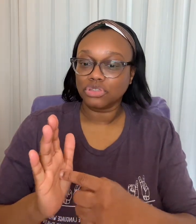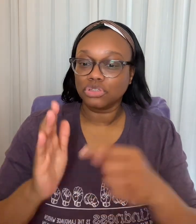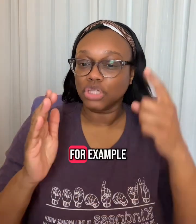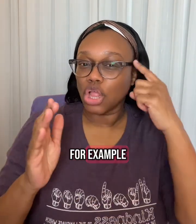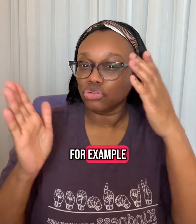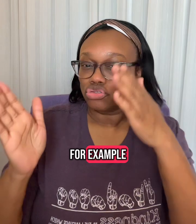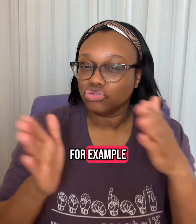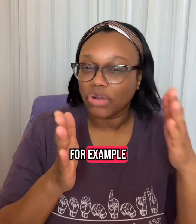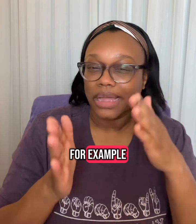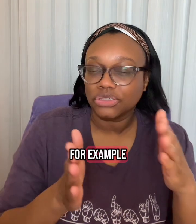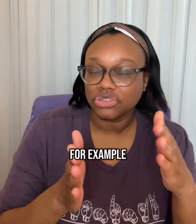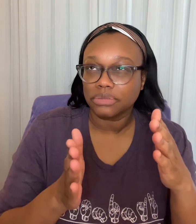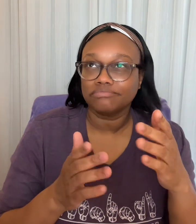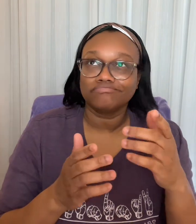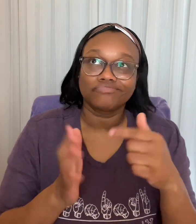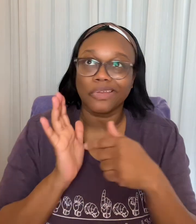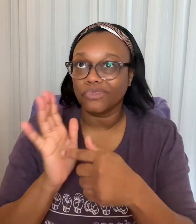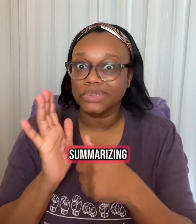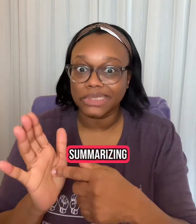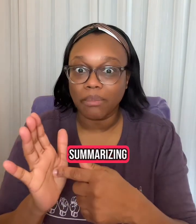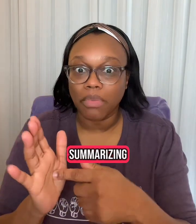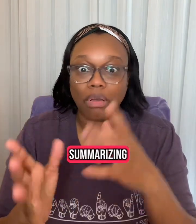For example, summarizing.